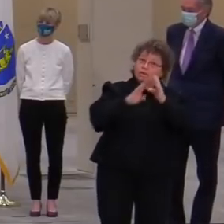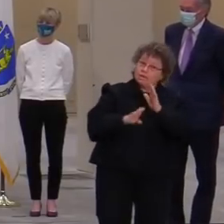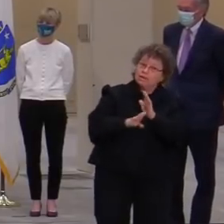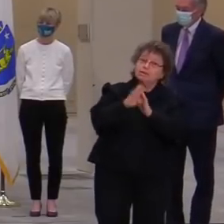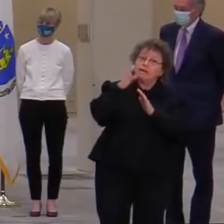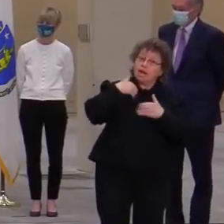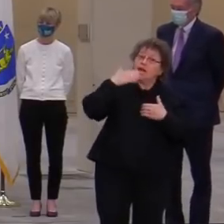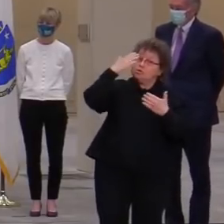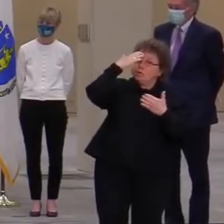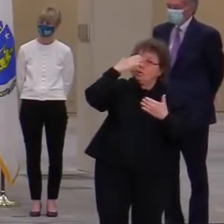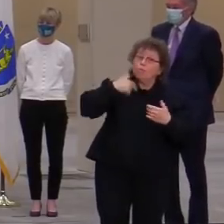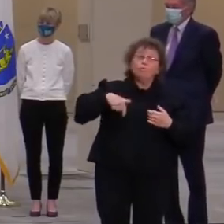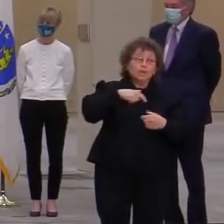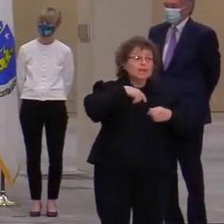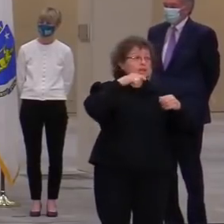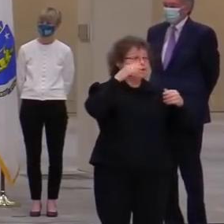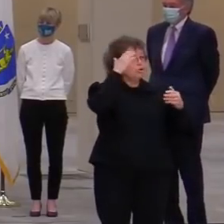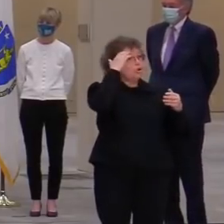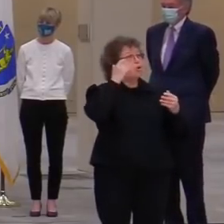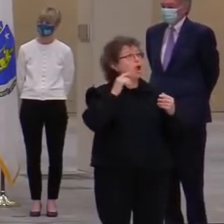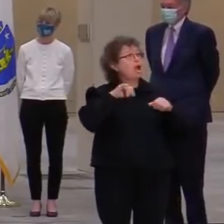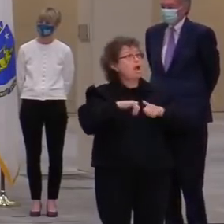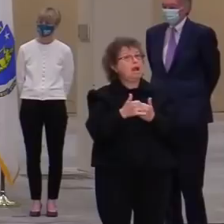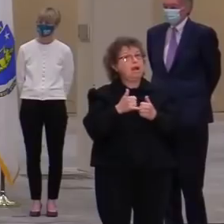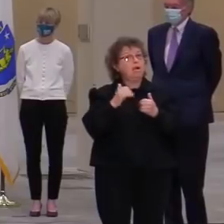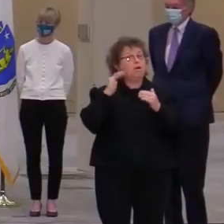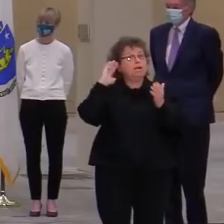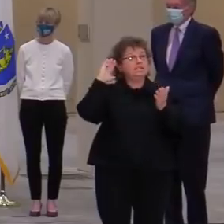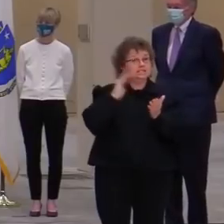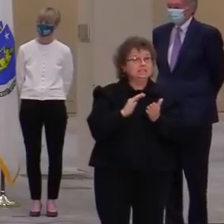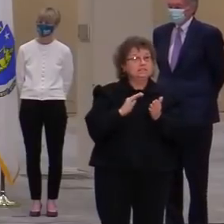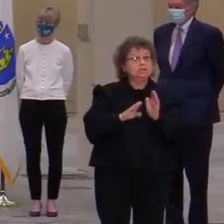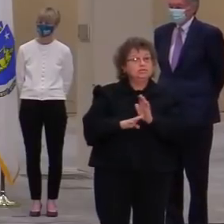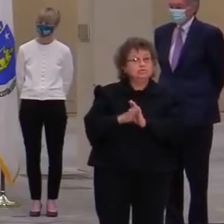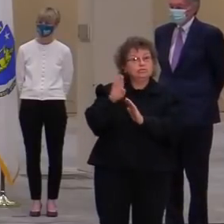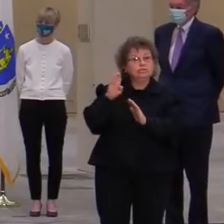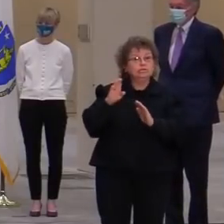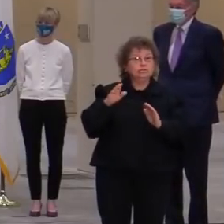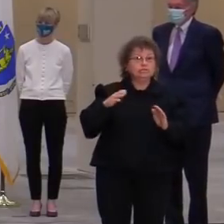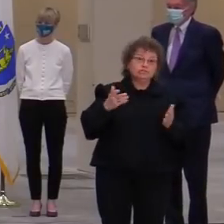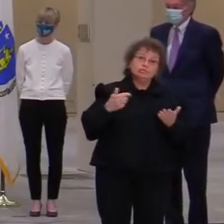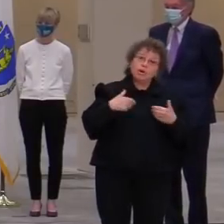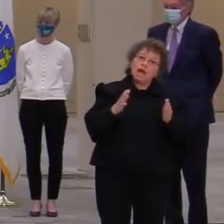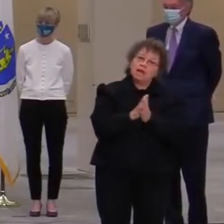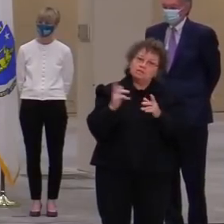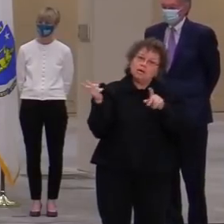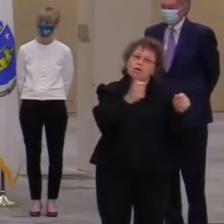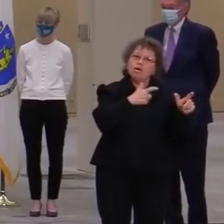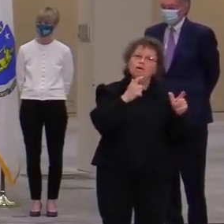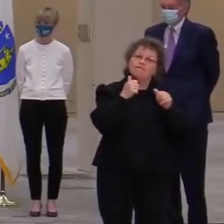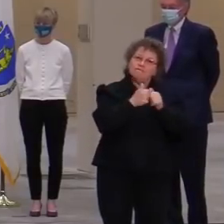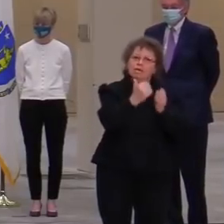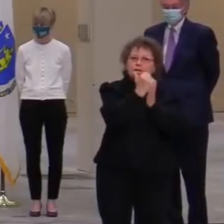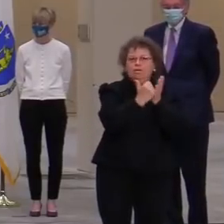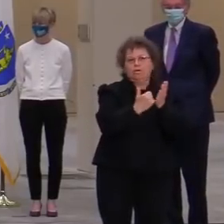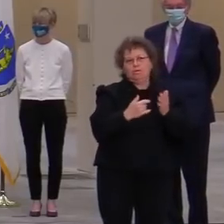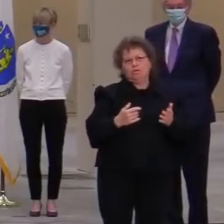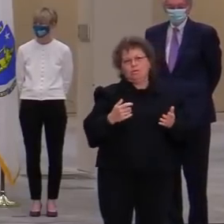what we need to do to stop the surge, and we would ask everybody to go ahead and do that. Thank you.